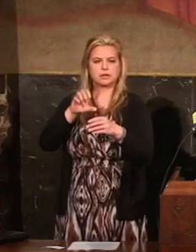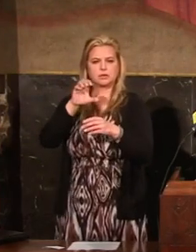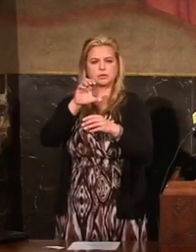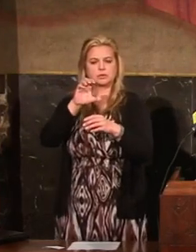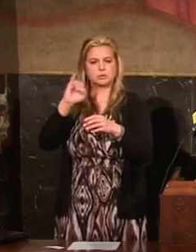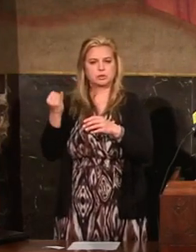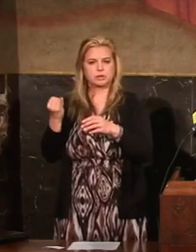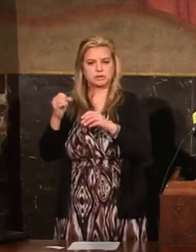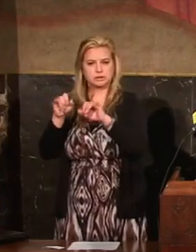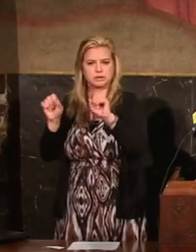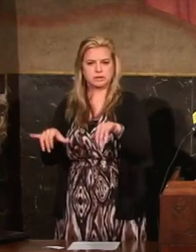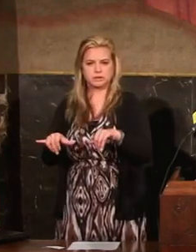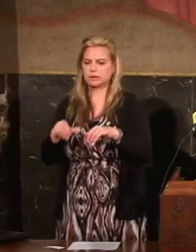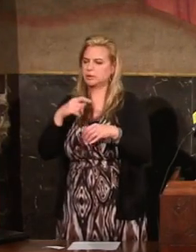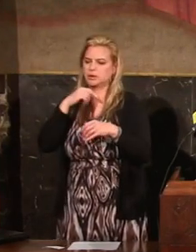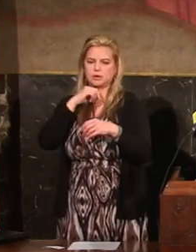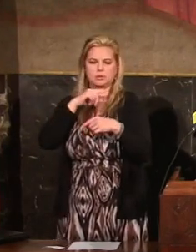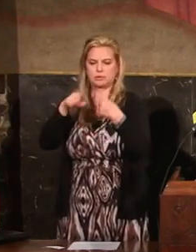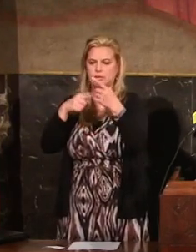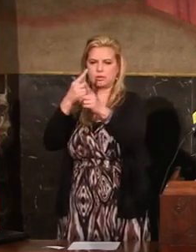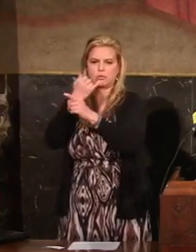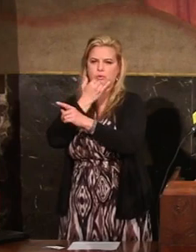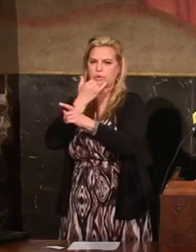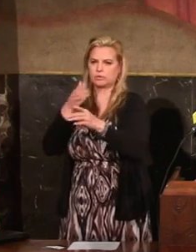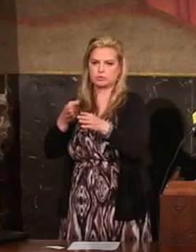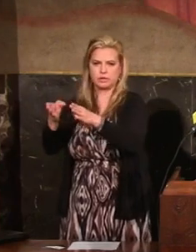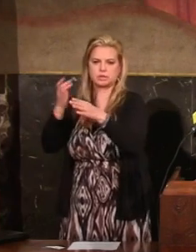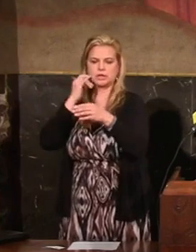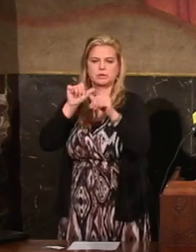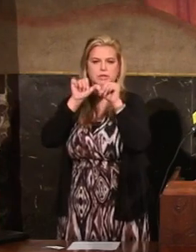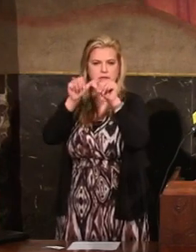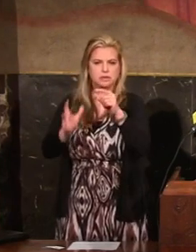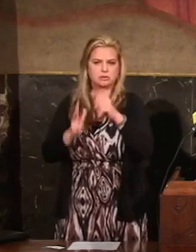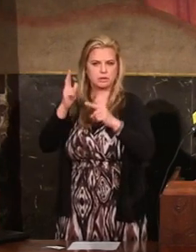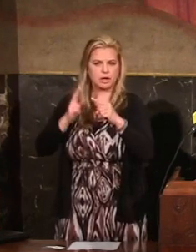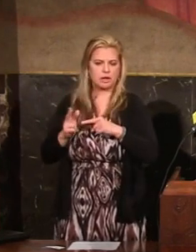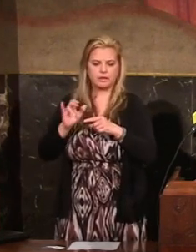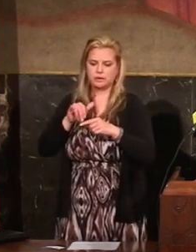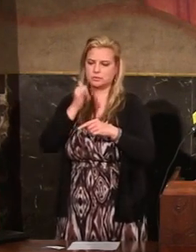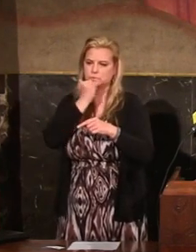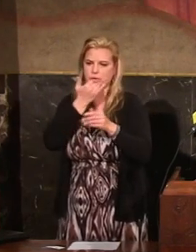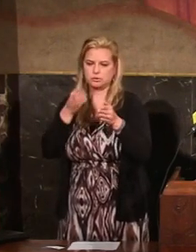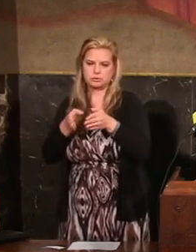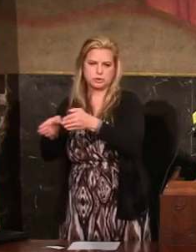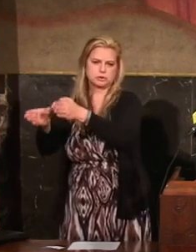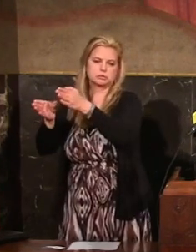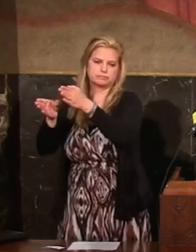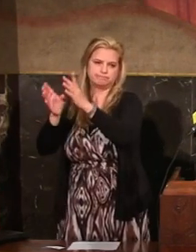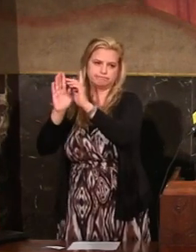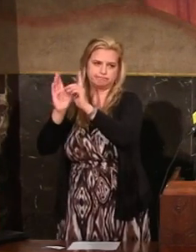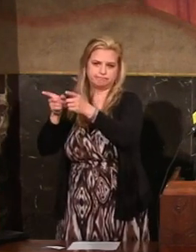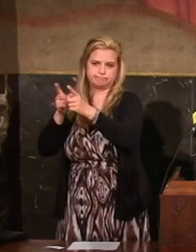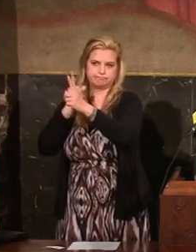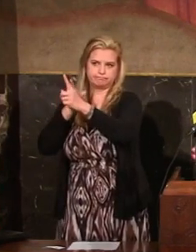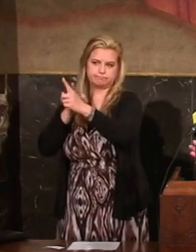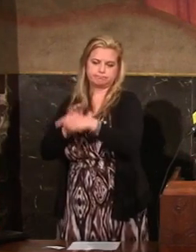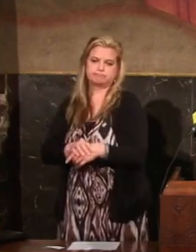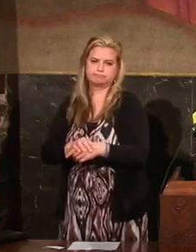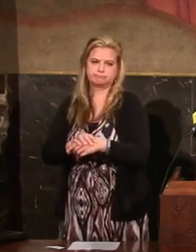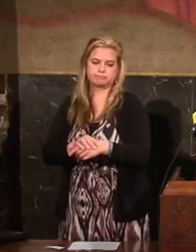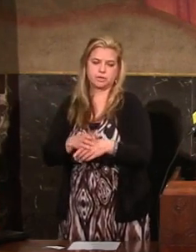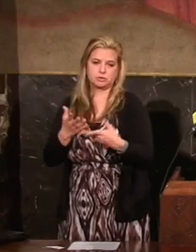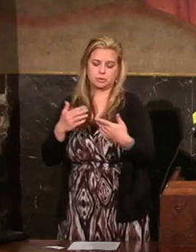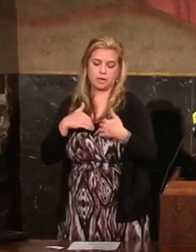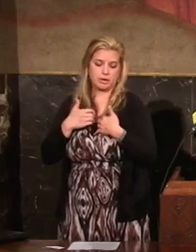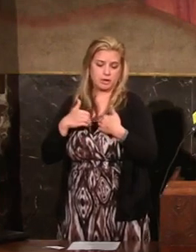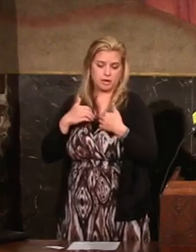system, we're going in the wrong direction. And to continue to cut is going in the wrong direction. So where am I with this? Give you an